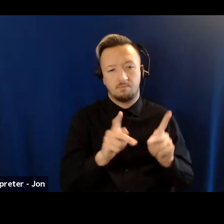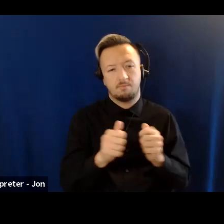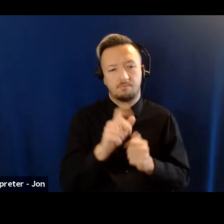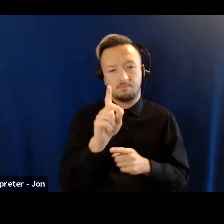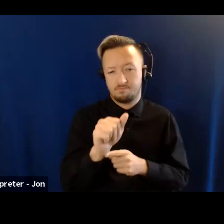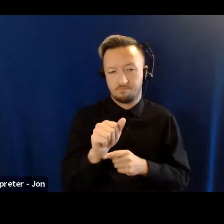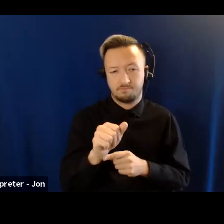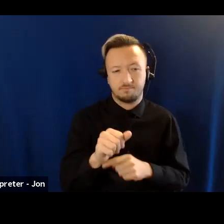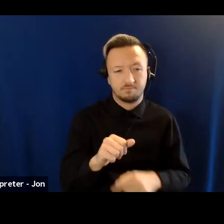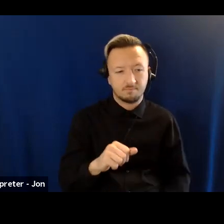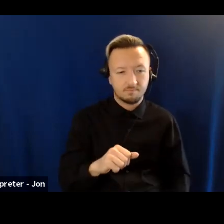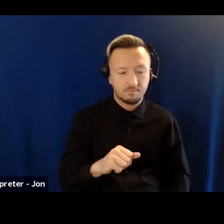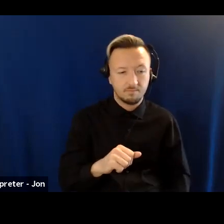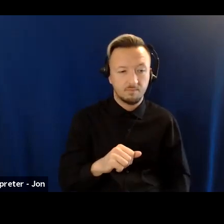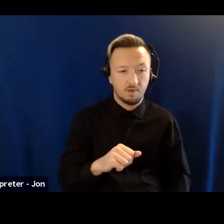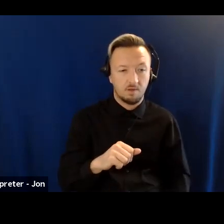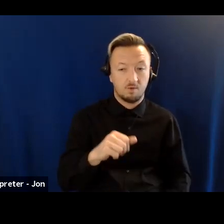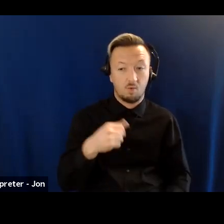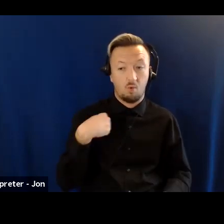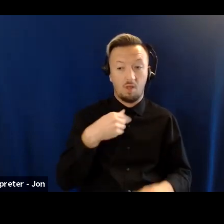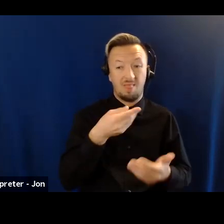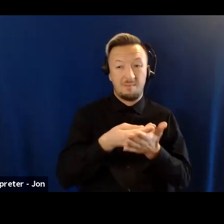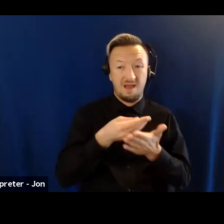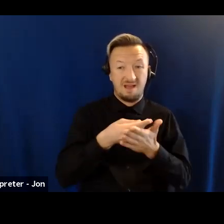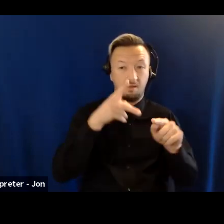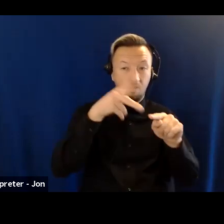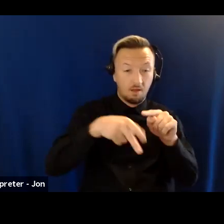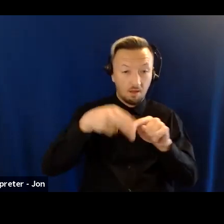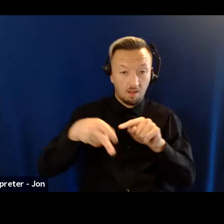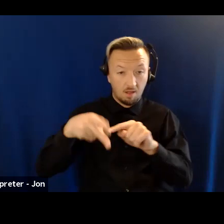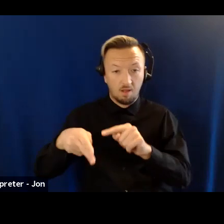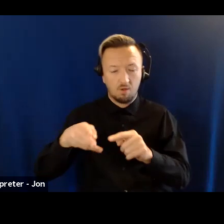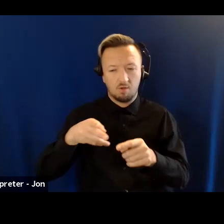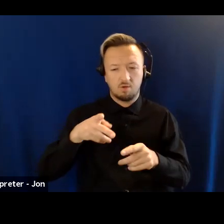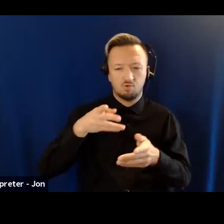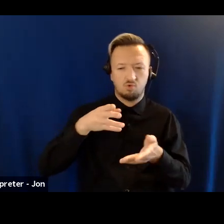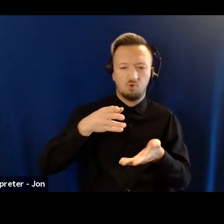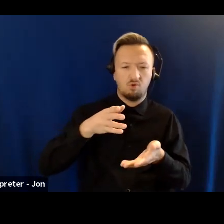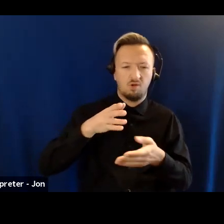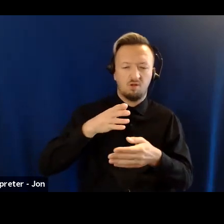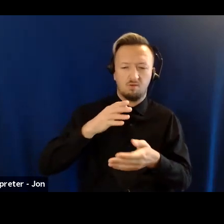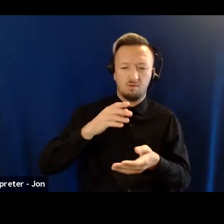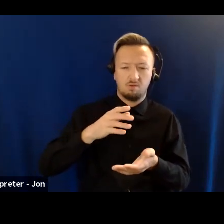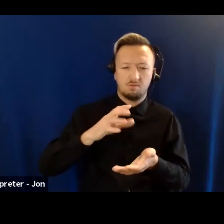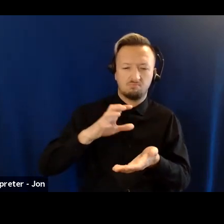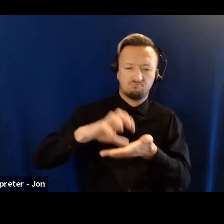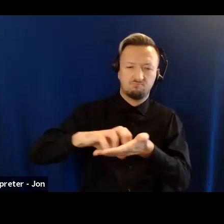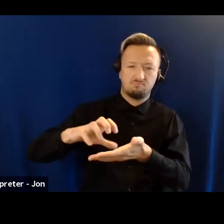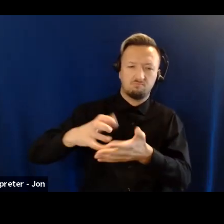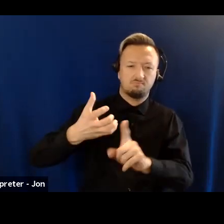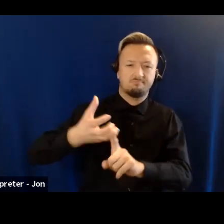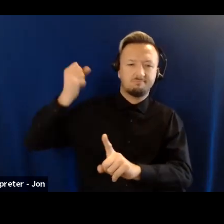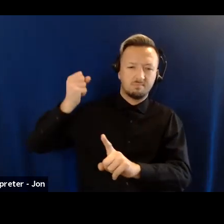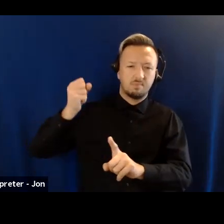not made on the backs of people who have civil rights protections, i.e. people